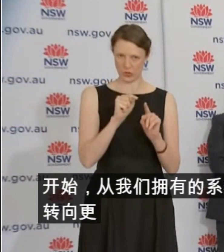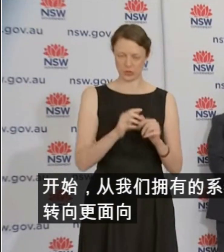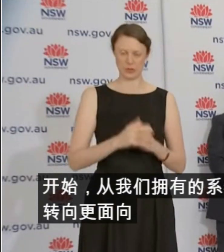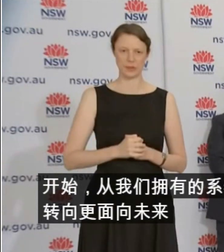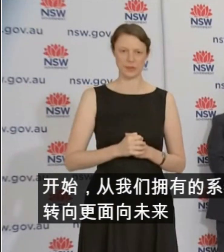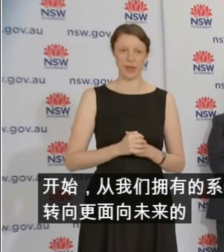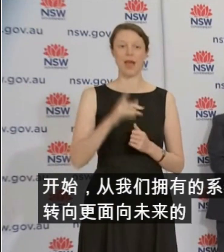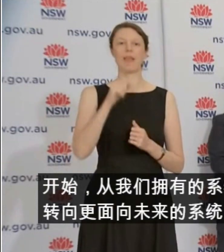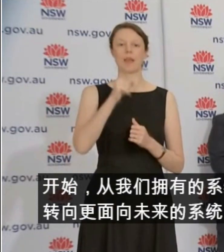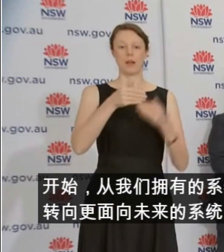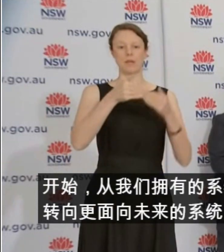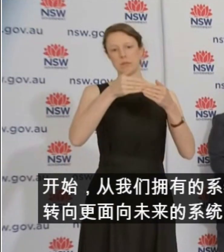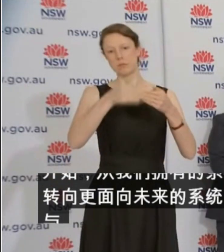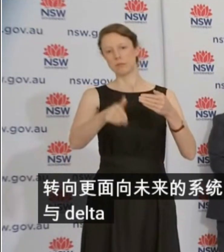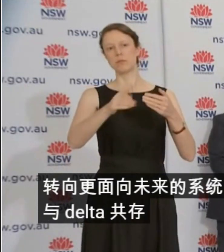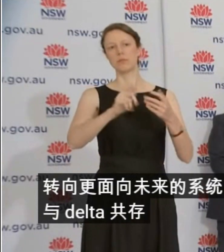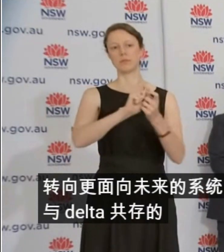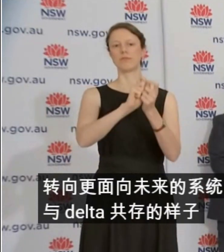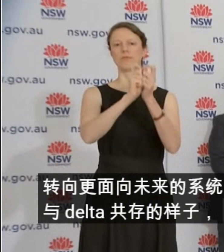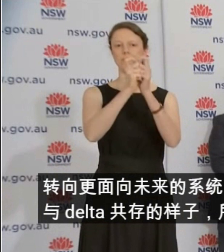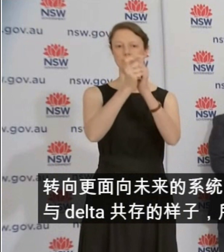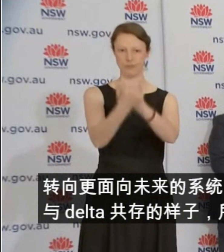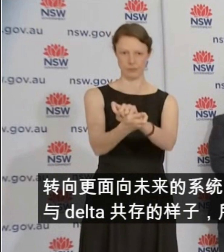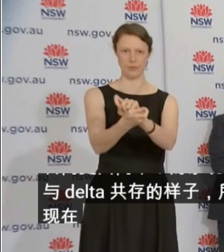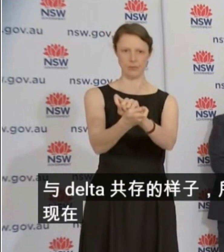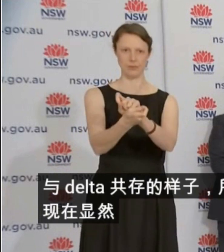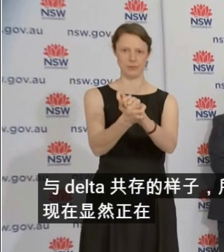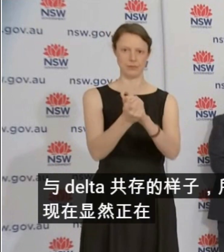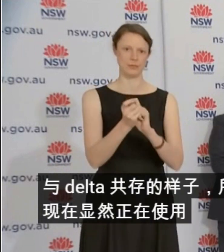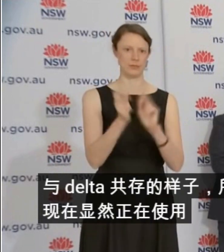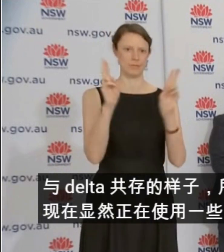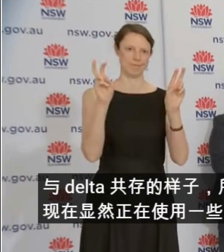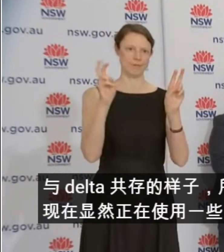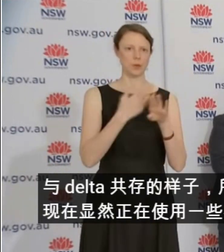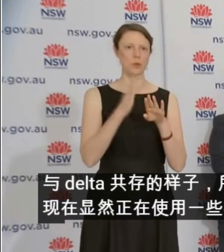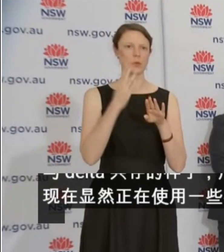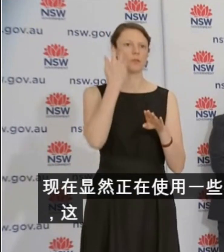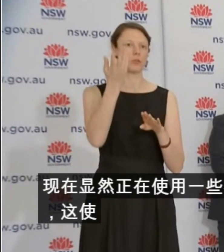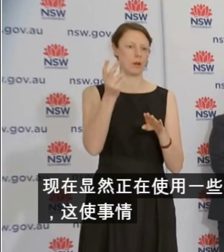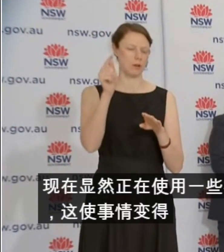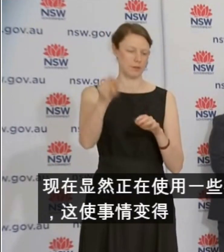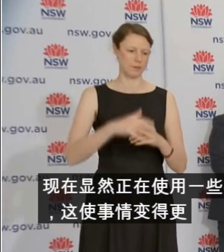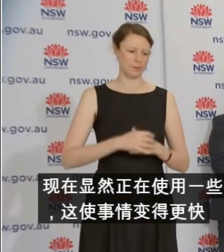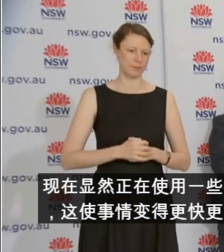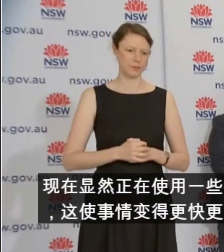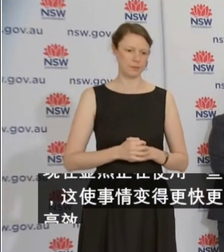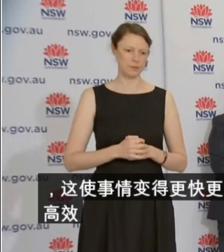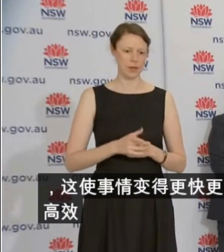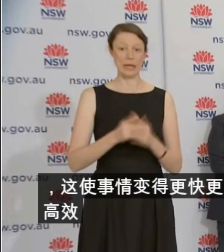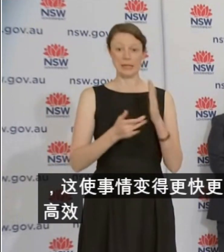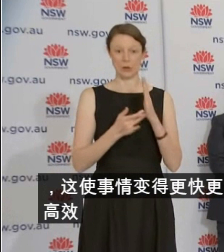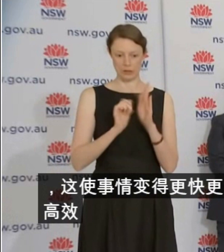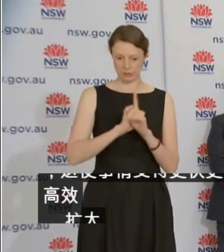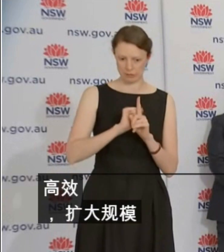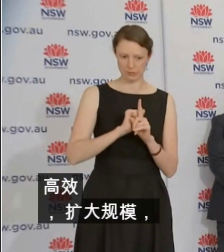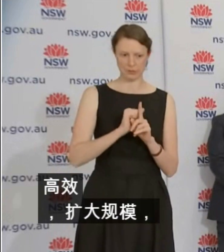more future-proof system and what living with Delta looks like. So we're obviously using some technology now which is making things quicker, more